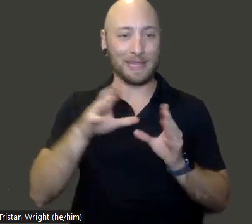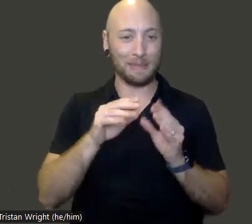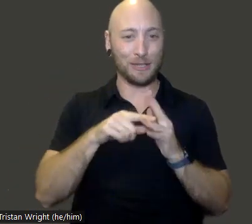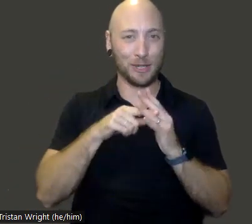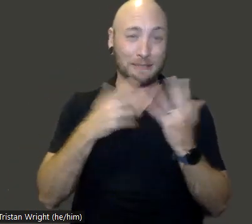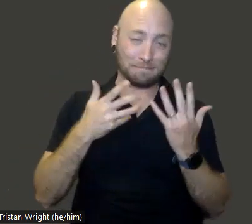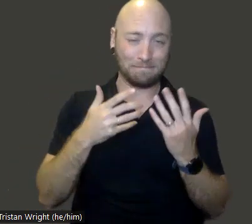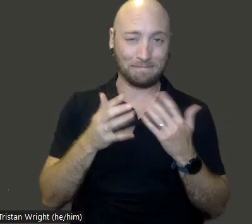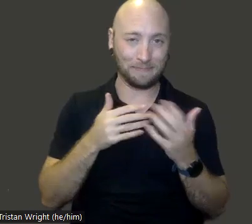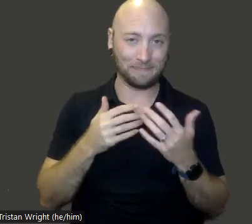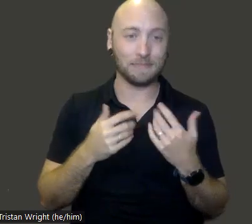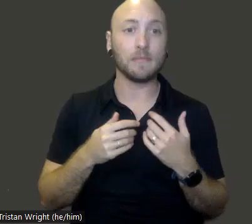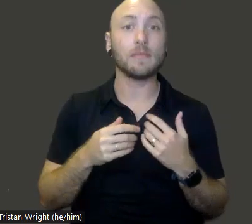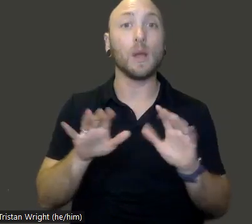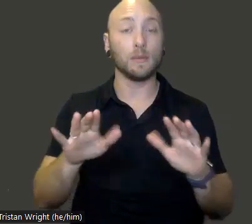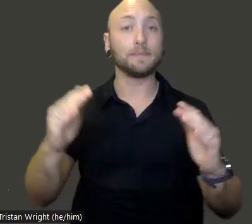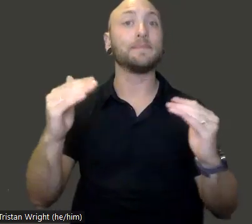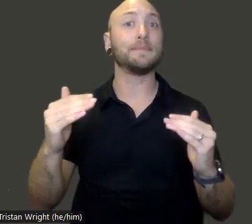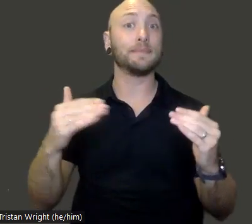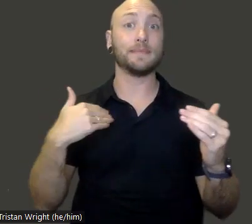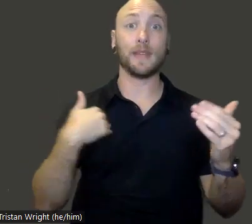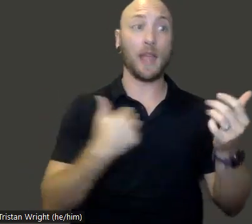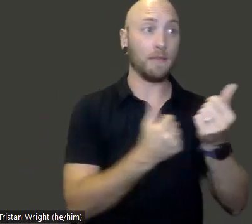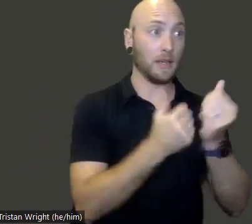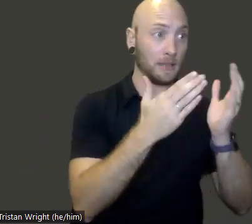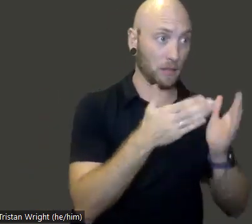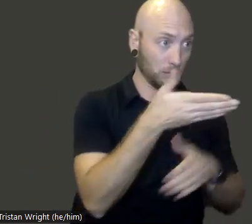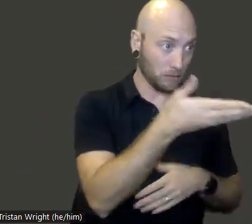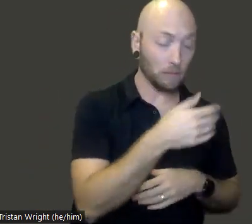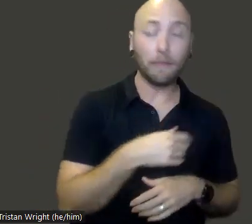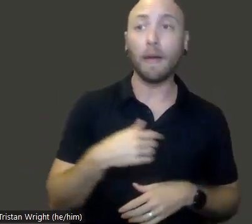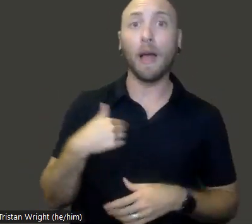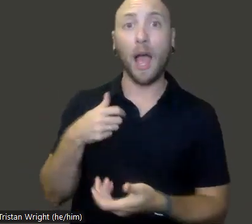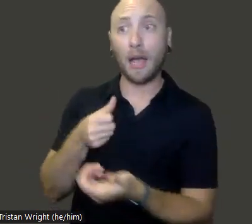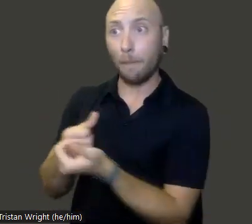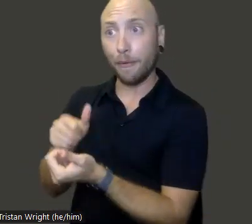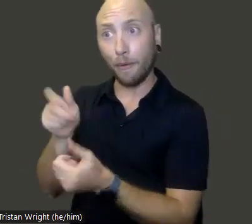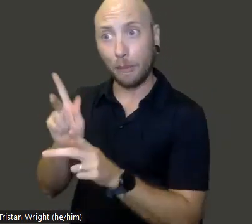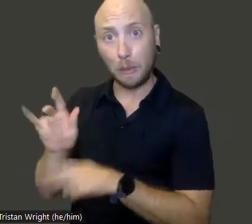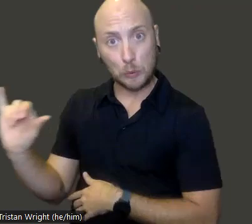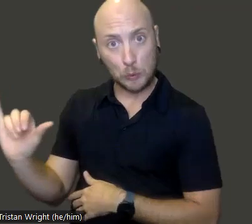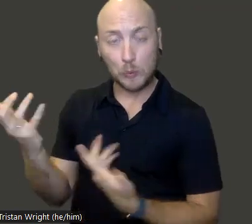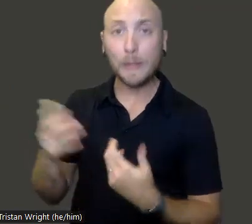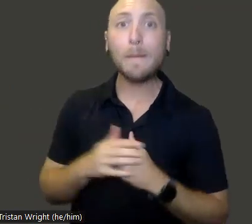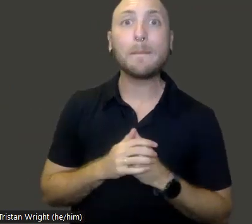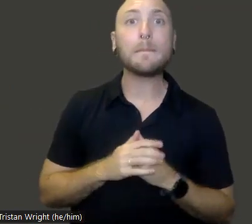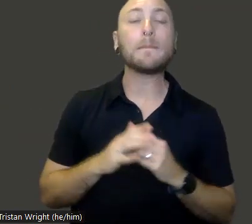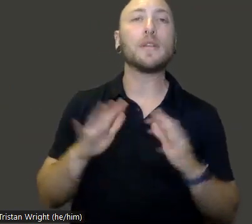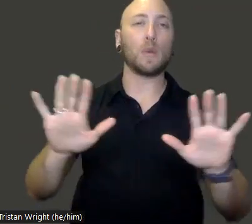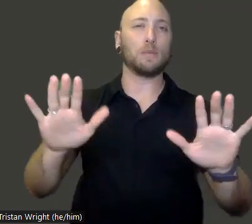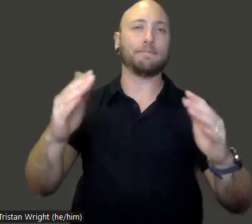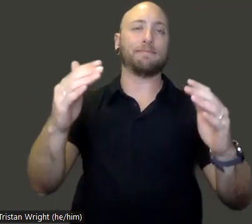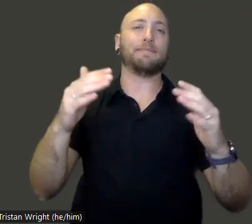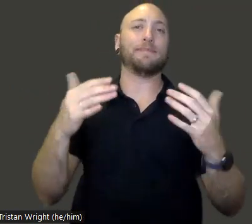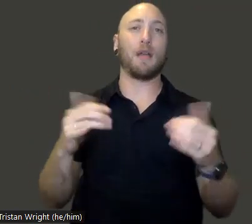anyways, I do have a sponsor, and I sponsor people as well. And so I just want to start off by